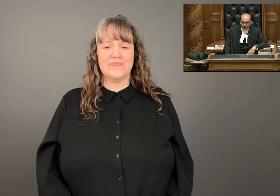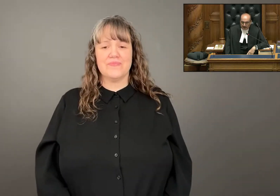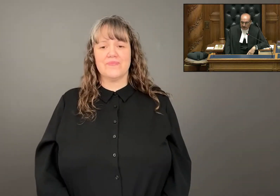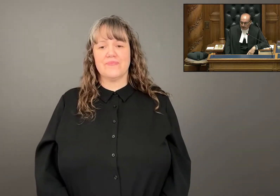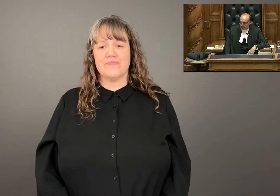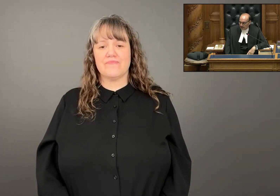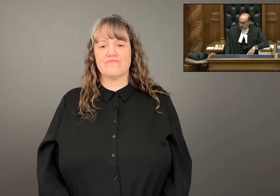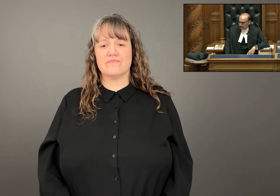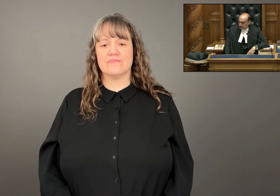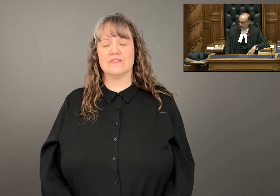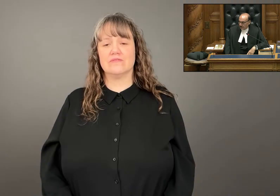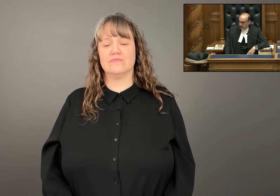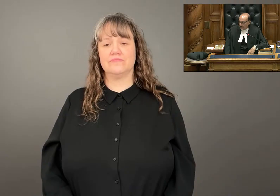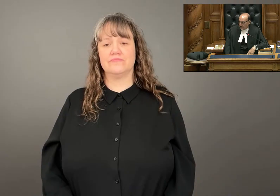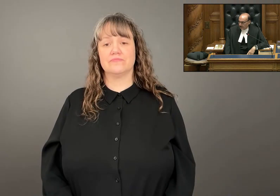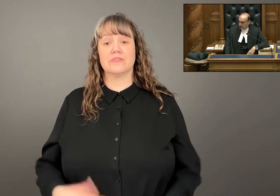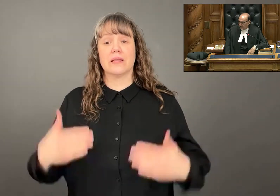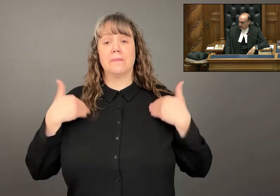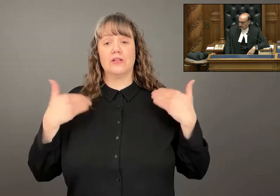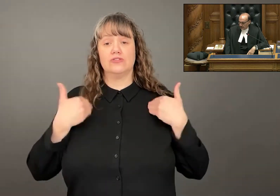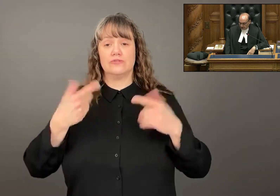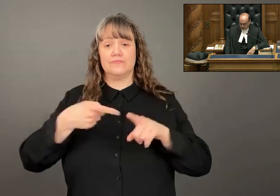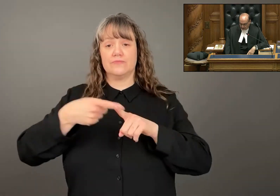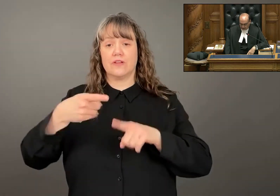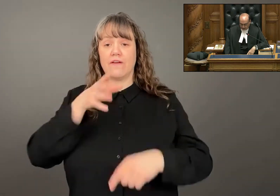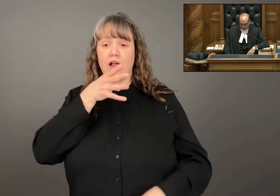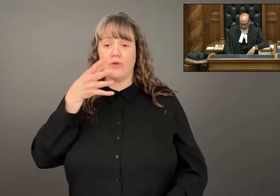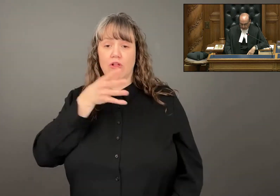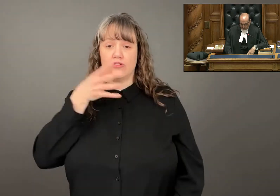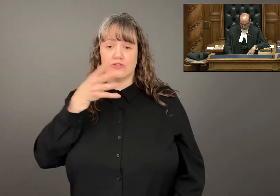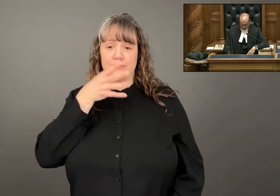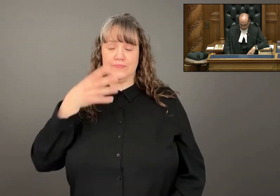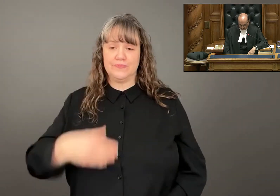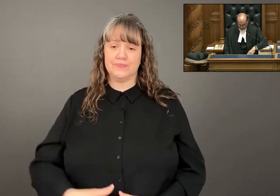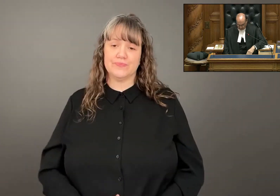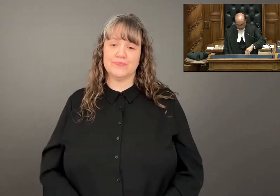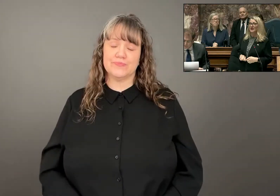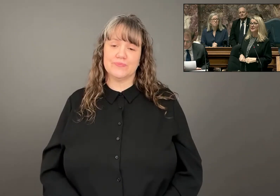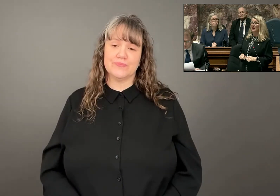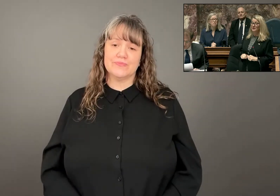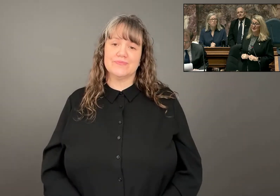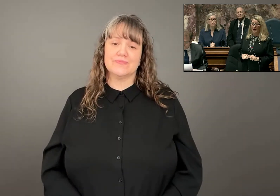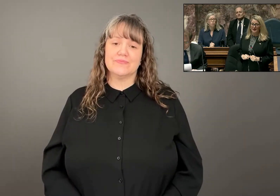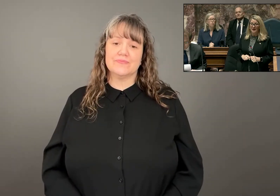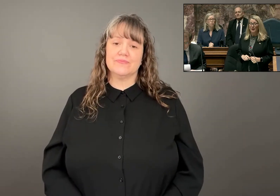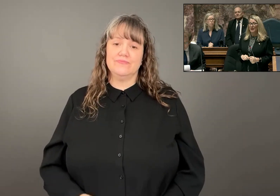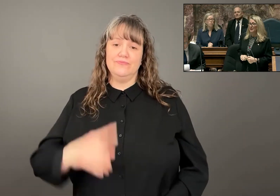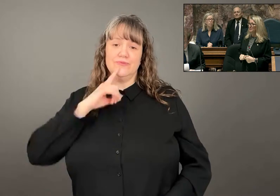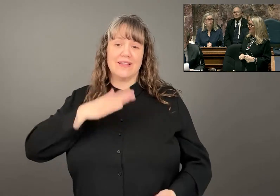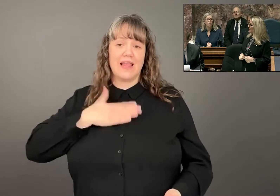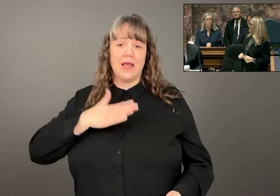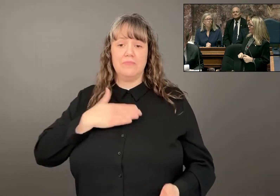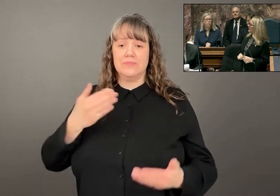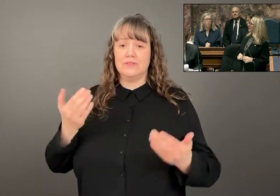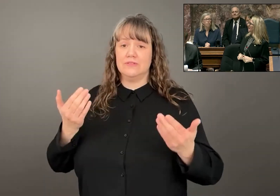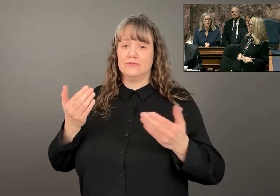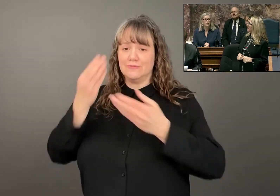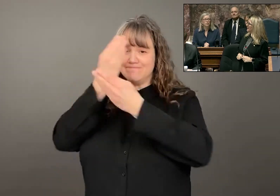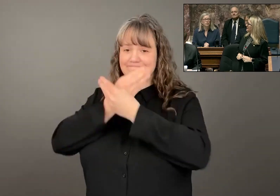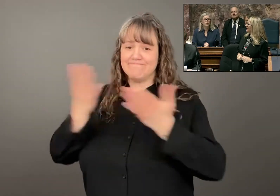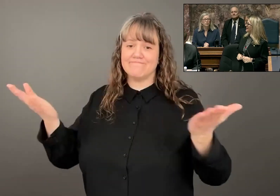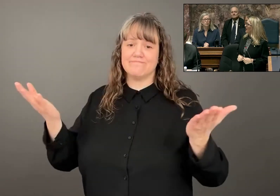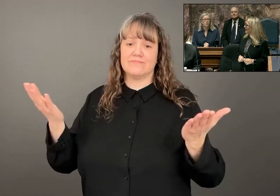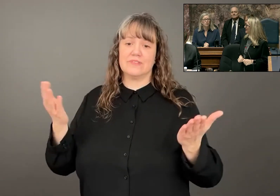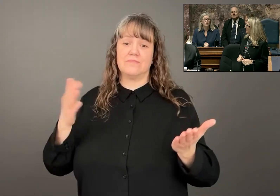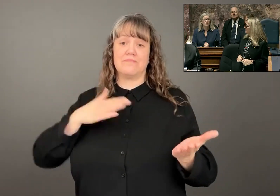Minister of Agriculture. Thank you, Mr. Speaker. I'm really happy today to be able to tell this House that my baby brother